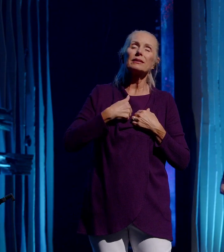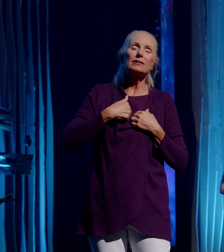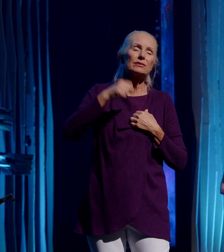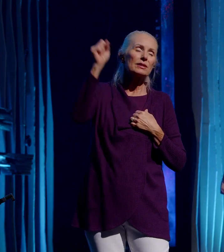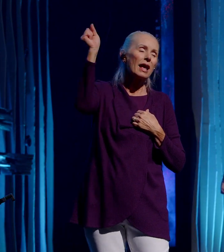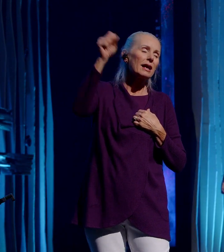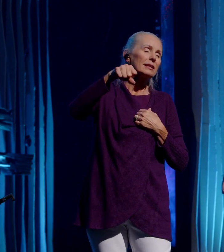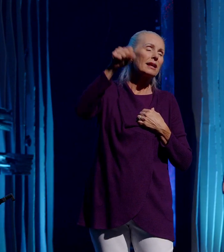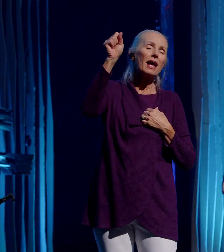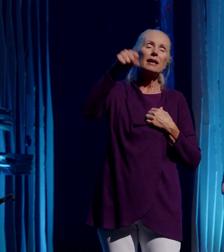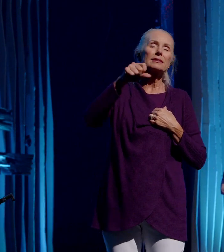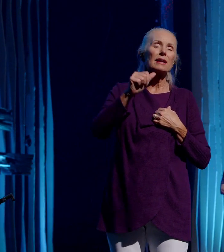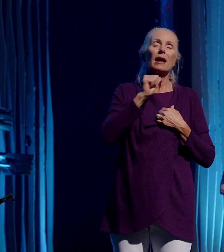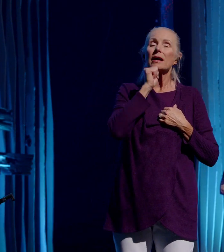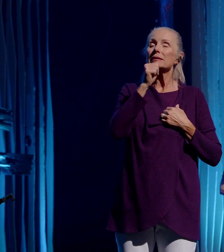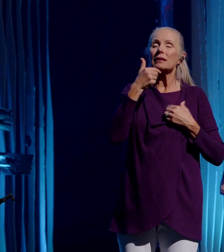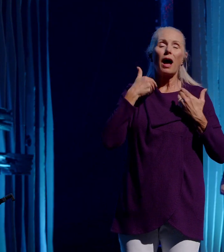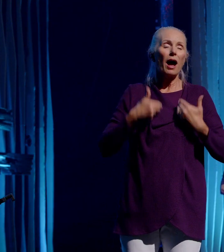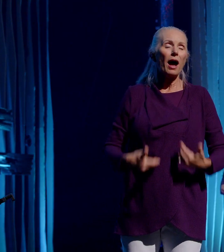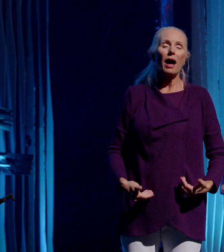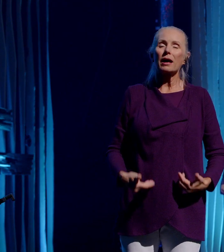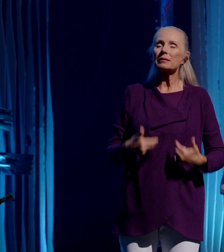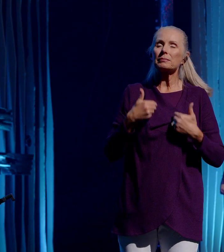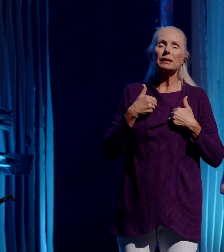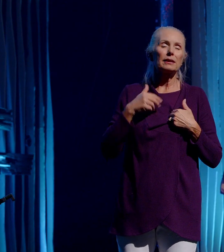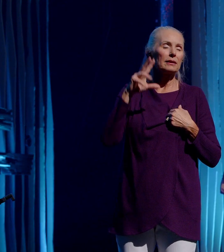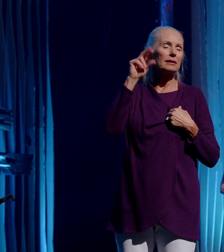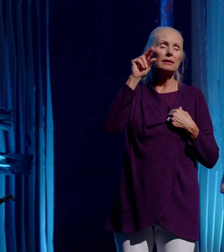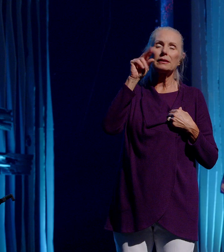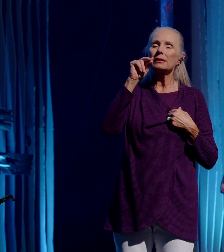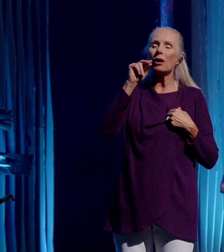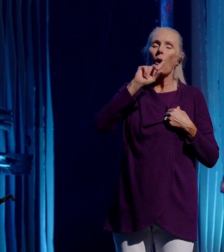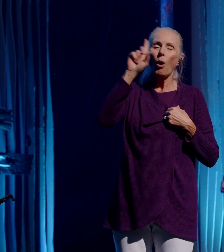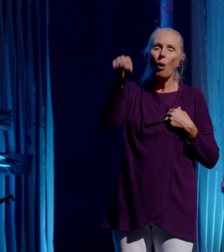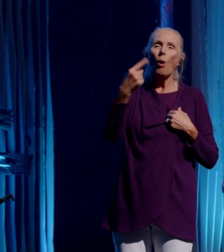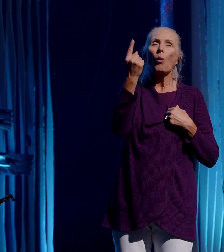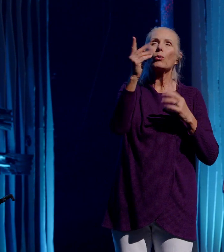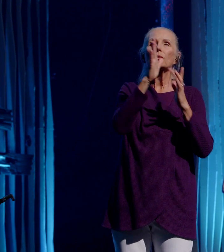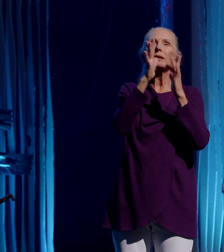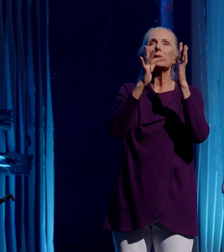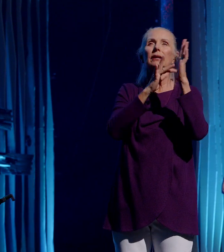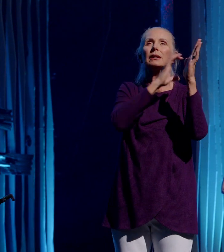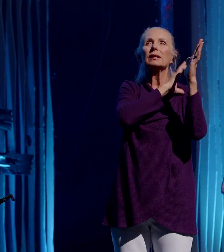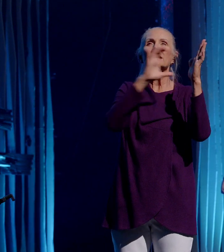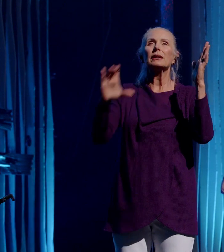Yet not I, but through Christ in me.